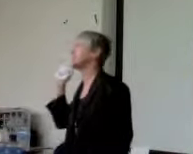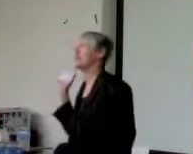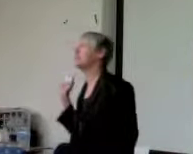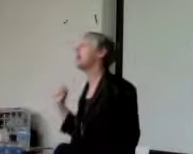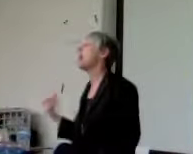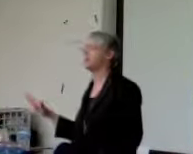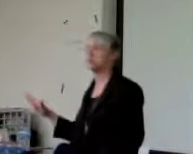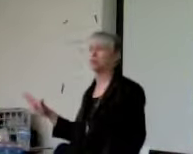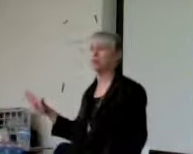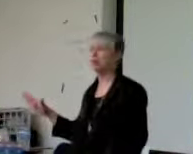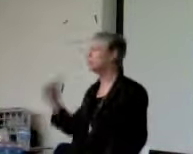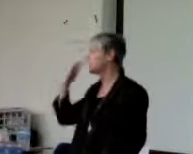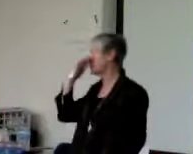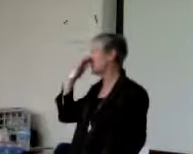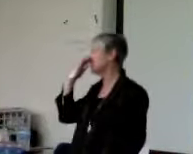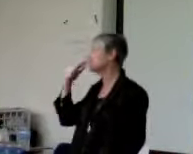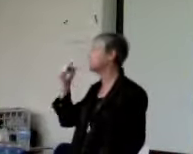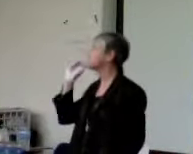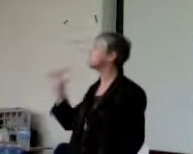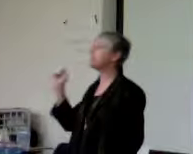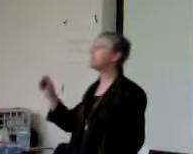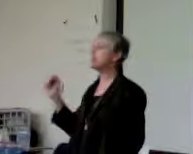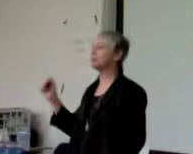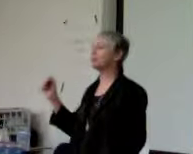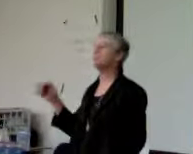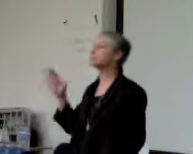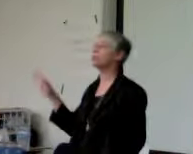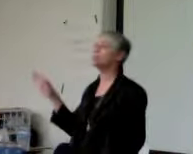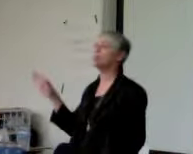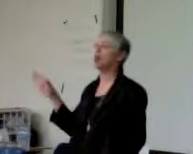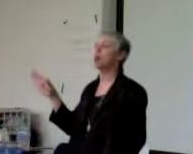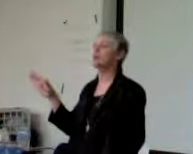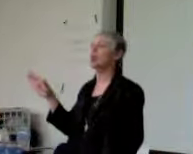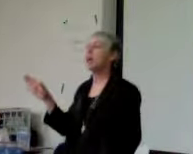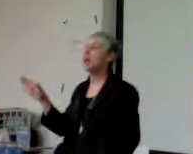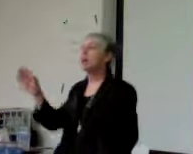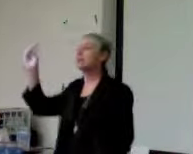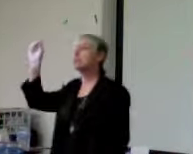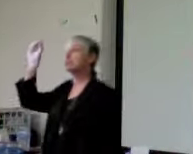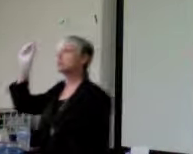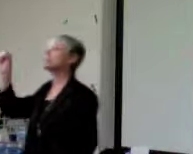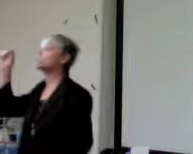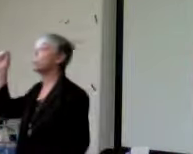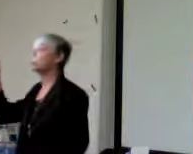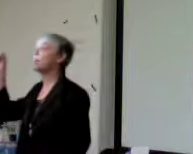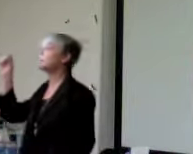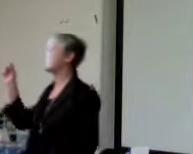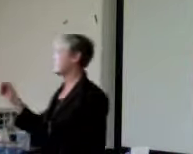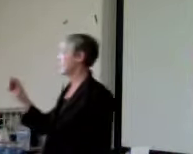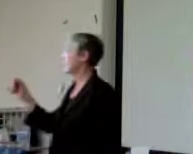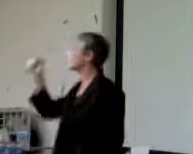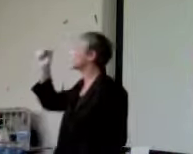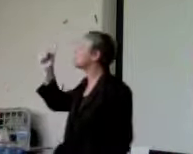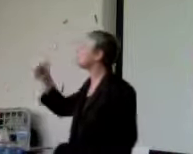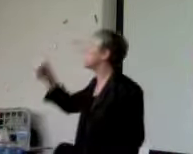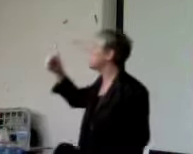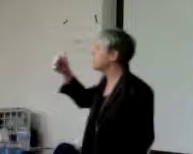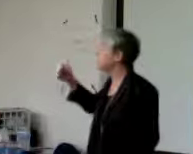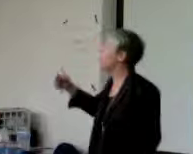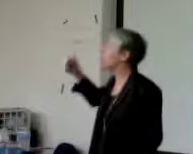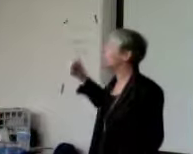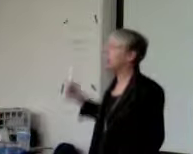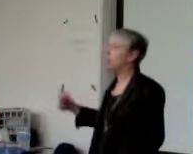process is like phenomenally cool. I've been doing this for 20 years. Seeing my name in print still really rocks. It's like such a great thing, and it's such a